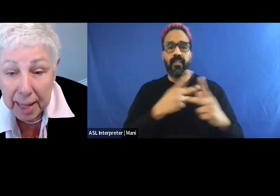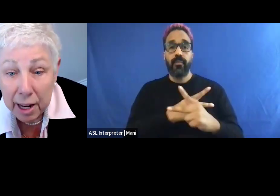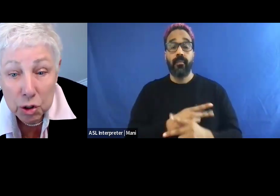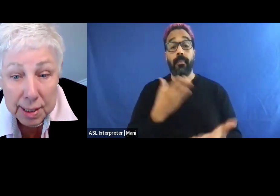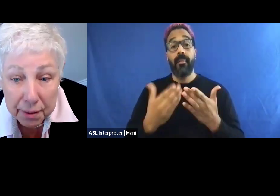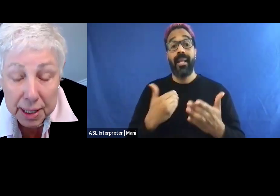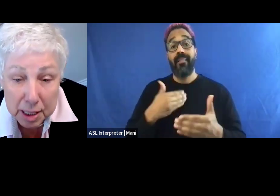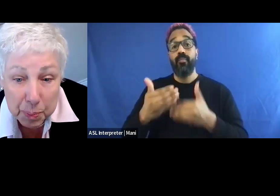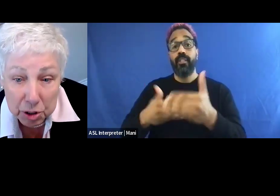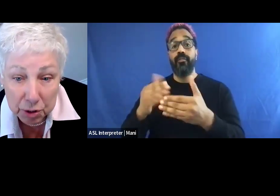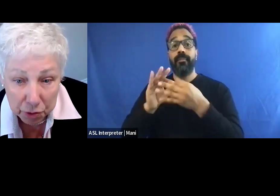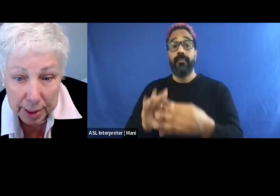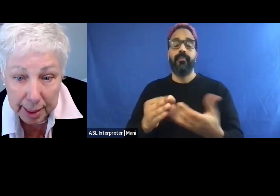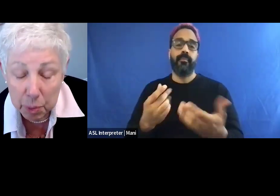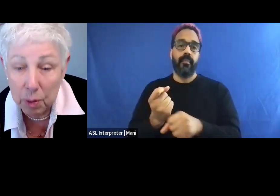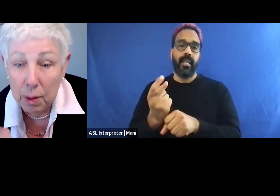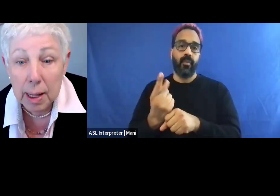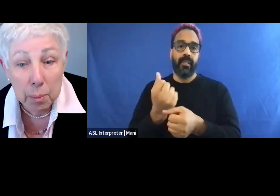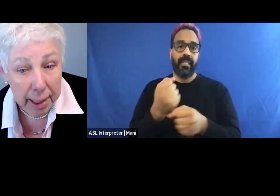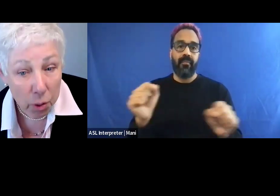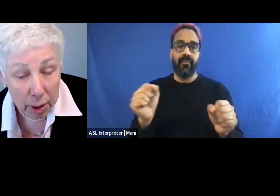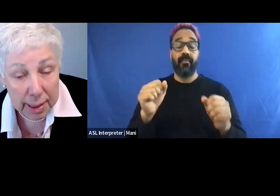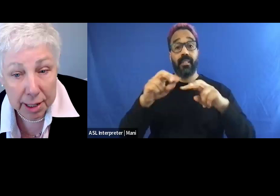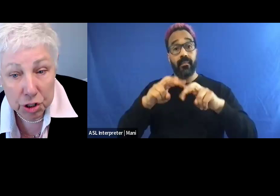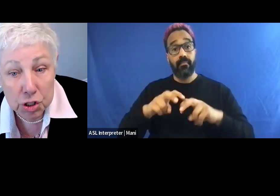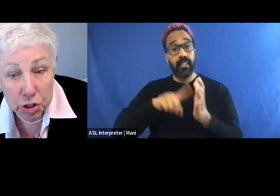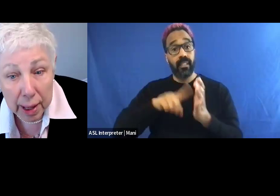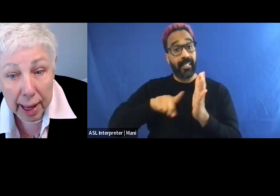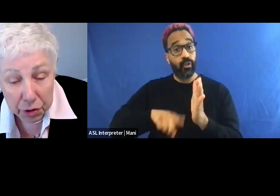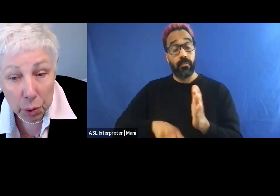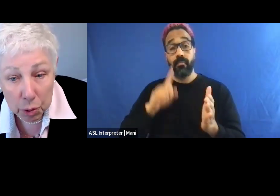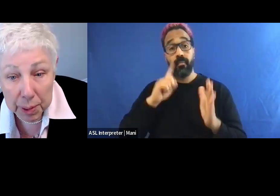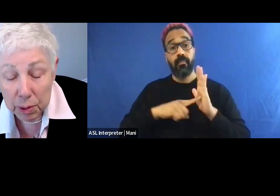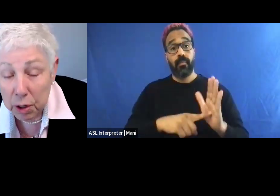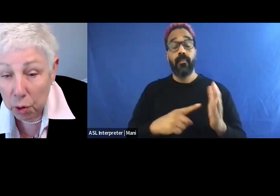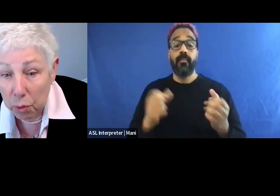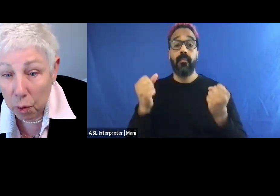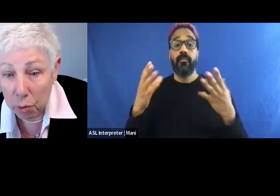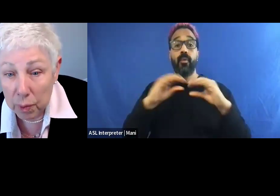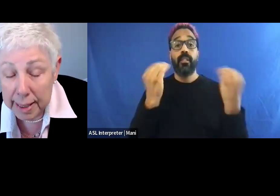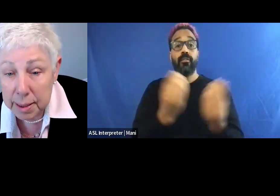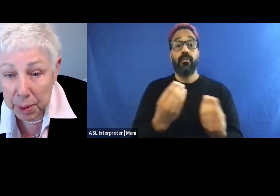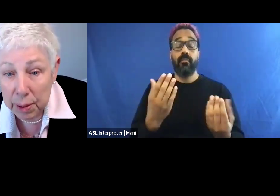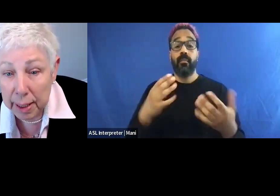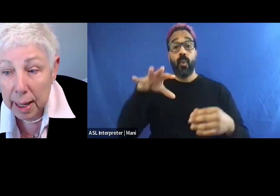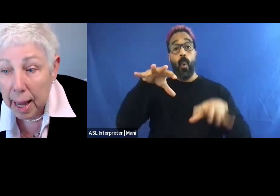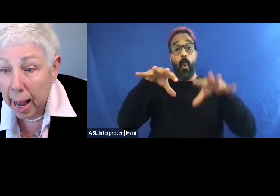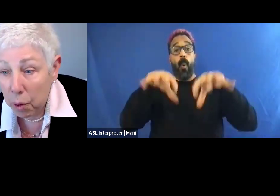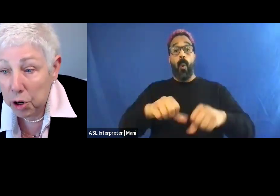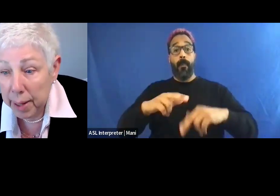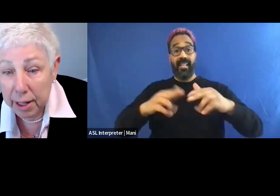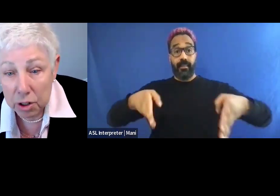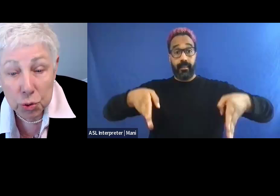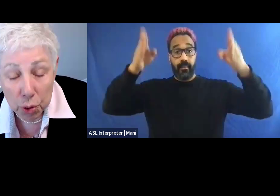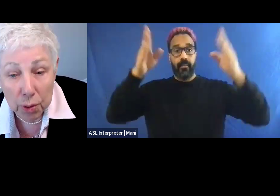an annual safety inspection, for example. Many organizations do that. If you own a building or lease a building, how